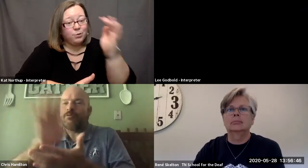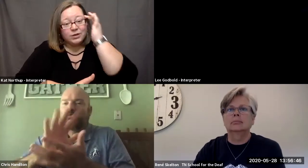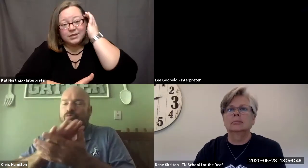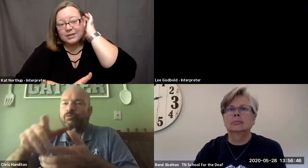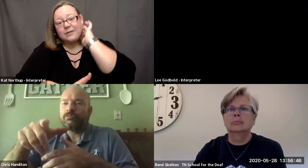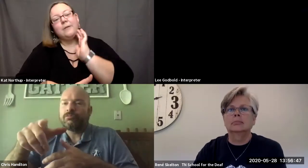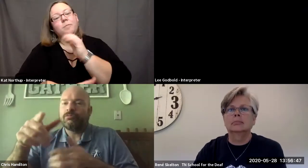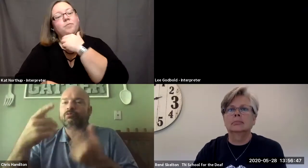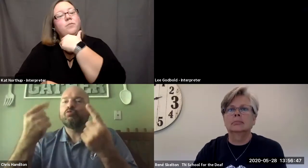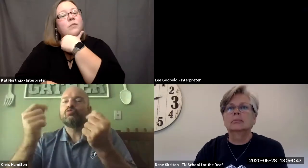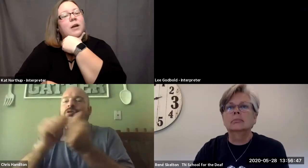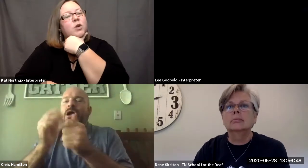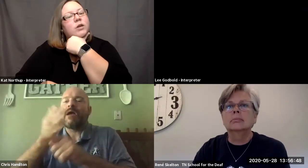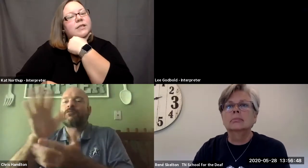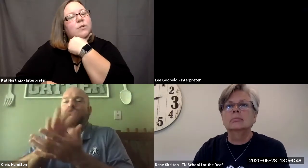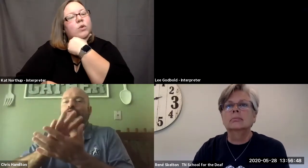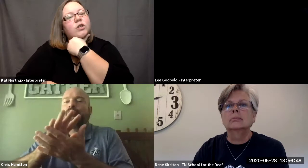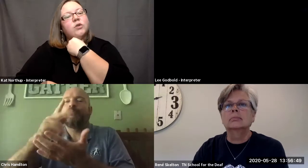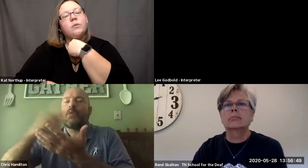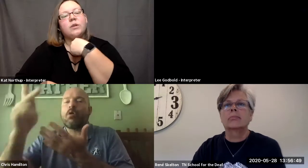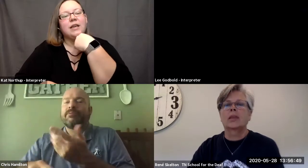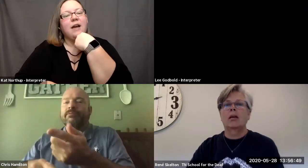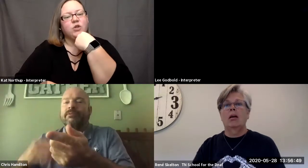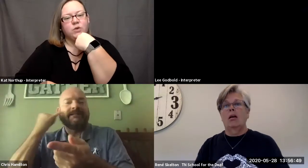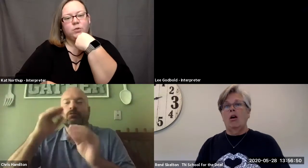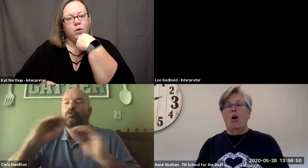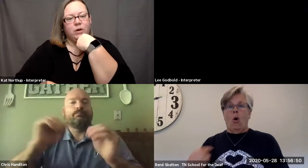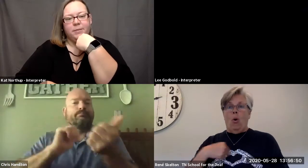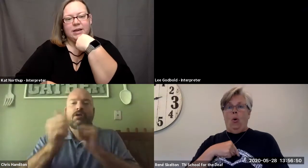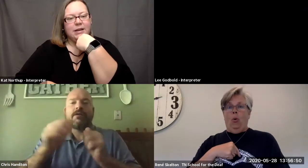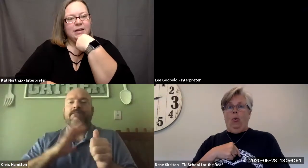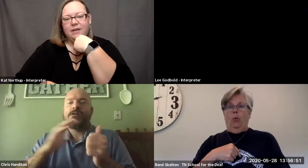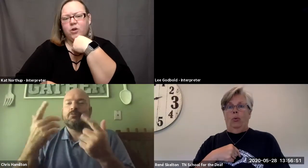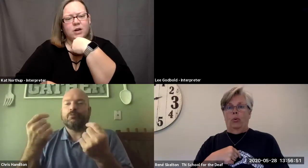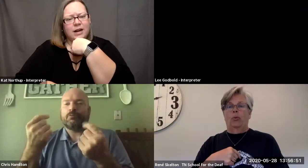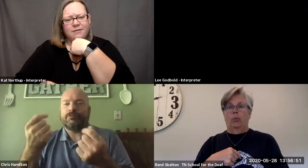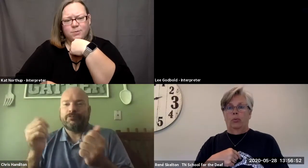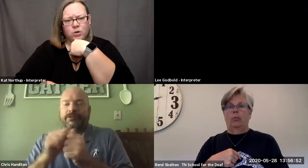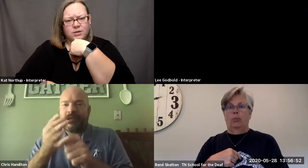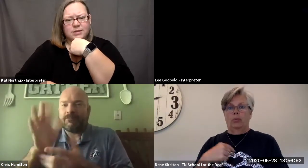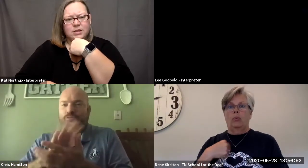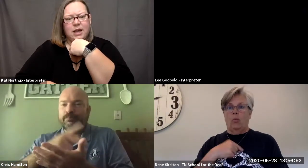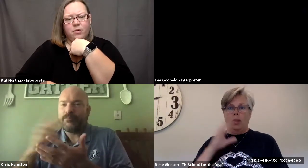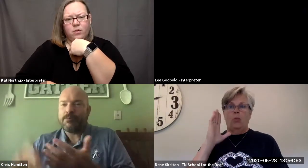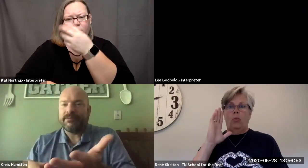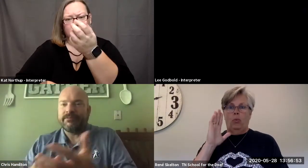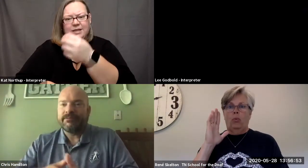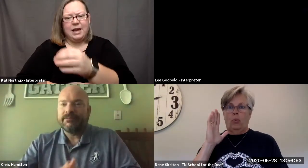sports. I'm curious, what are you doing with any after school programming? If you're not going to have sports, what's the after